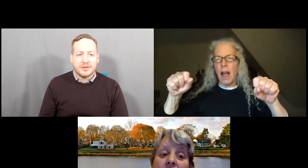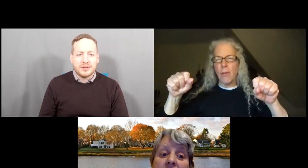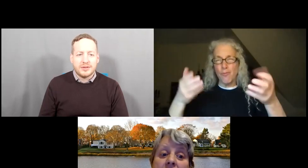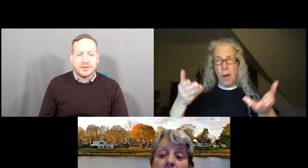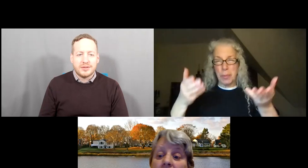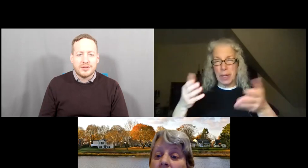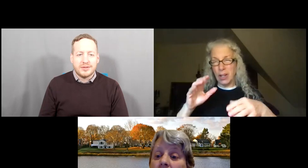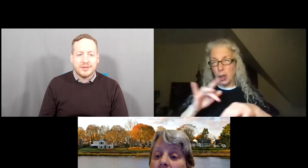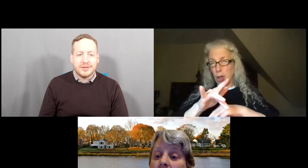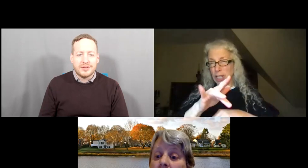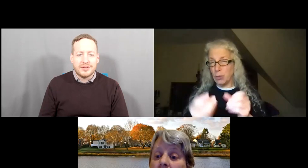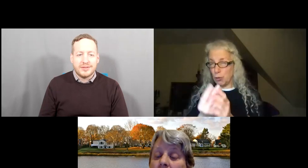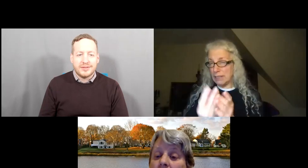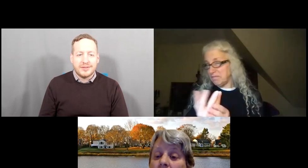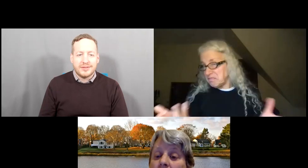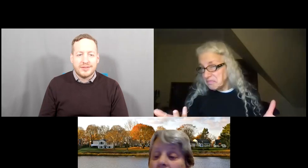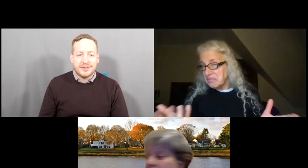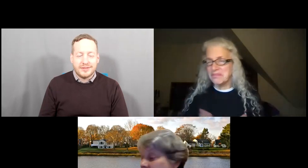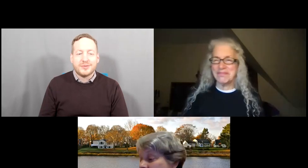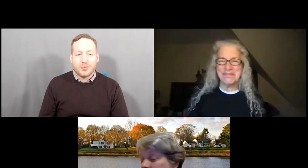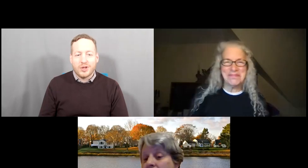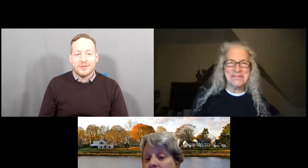in early spring.